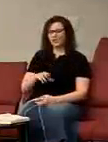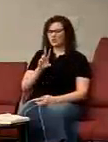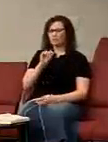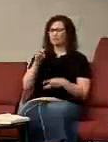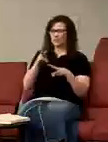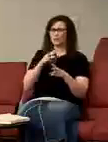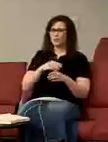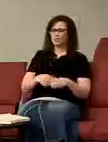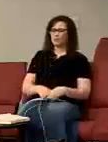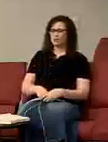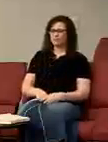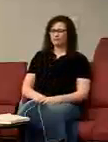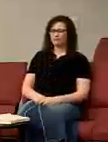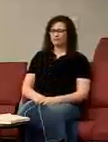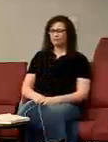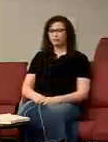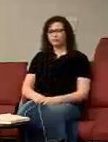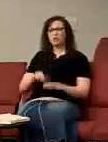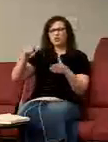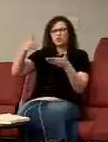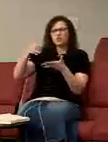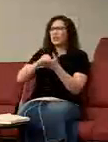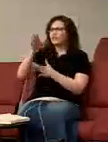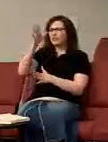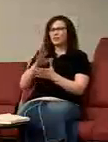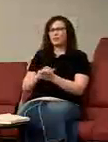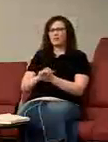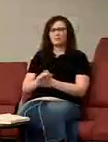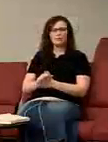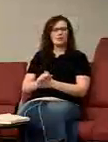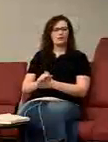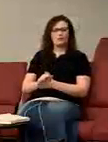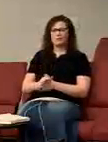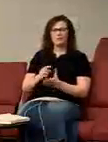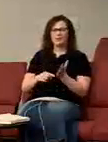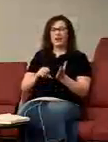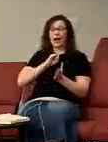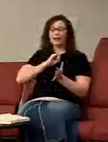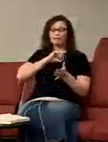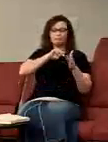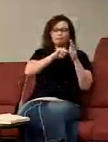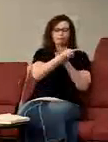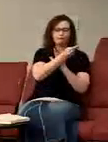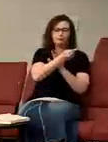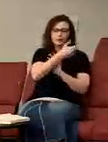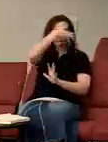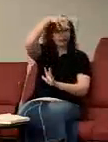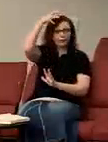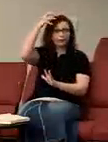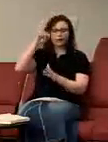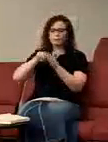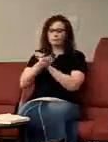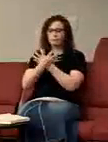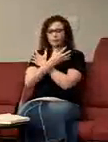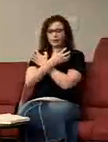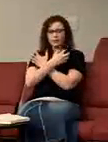guy. And David said, why? I killed the lion, and I killed the bear. And I believe what happened when he did the lion, he